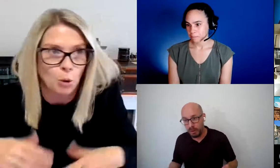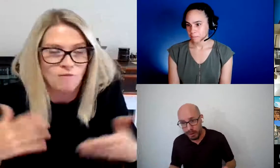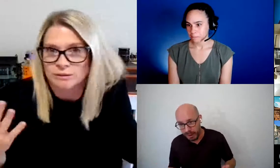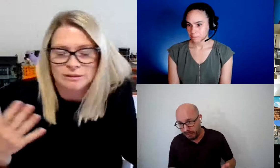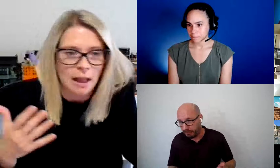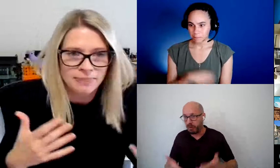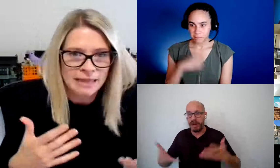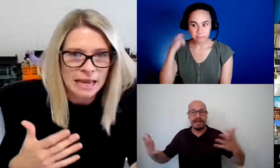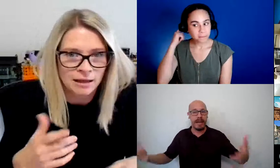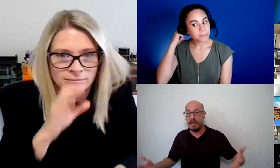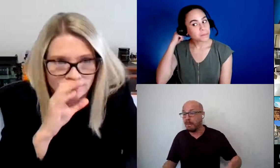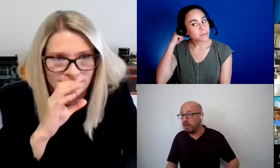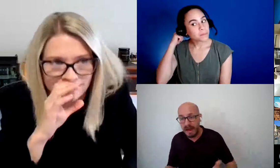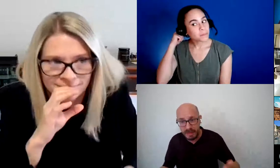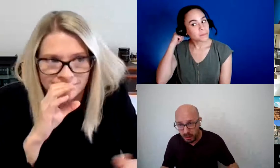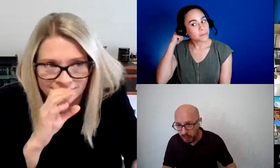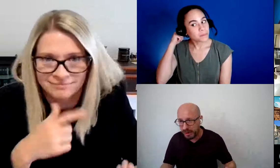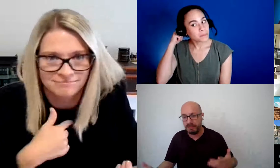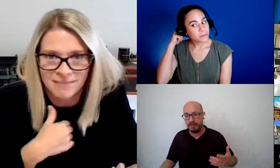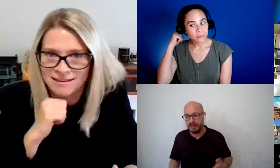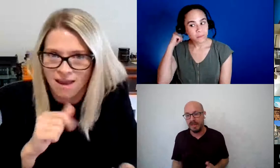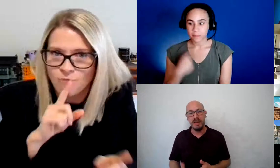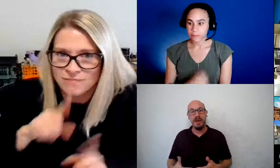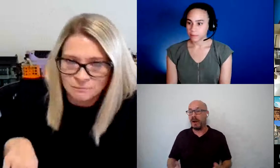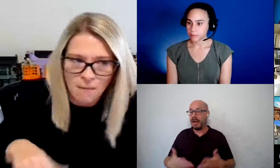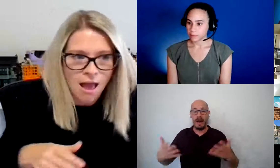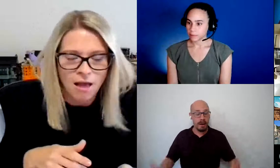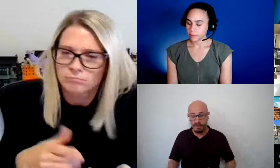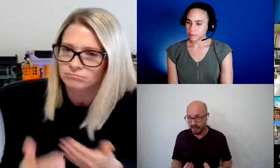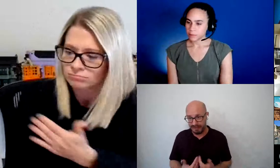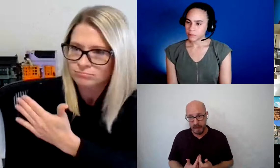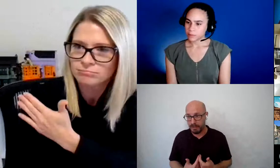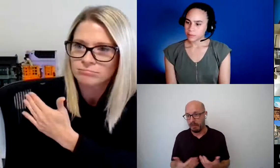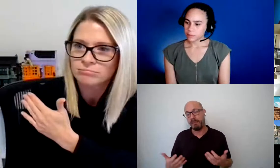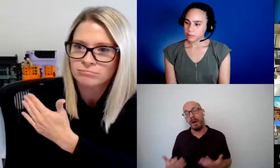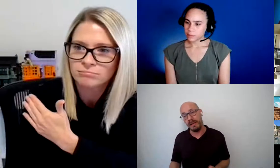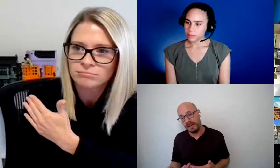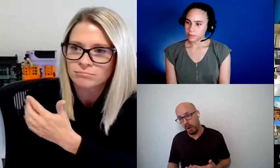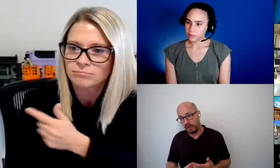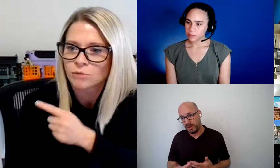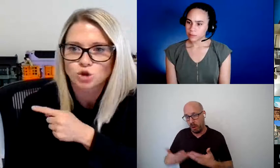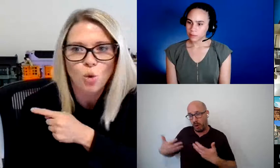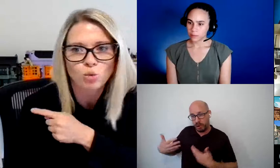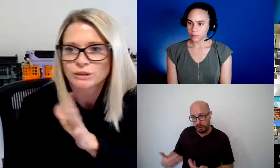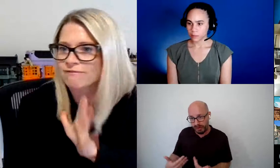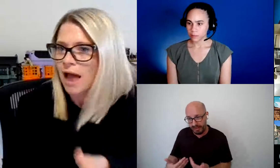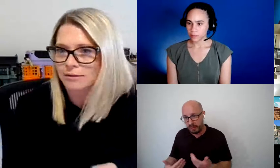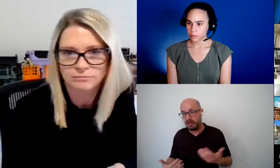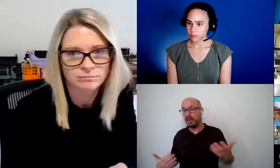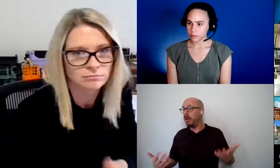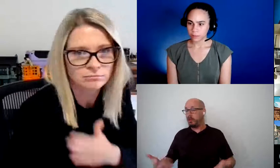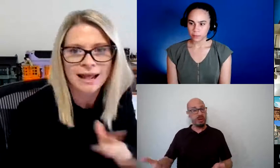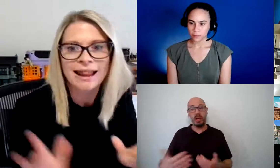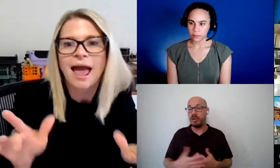store is trying to get me to move out of their way or something, right, and obviously I'm not responding to the auditory signal, just